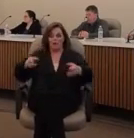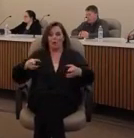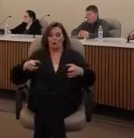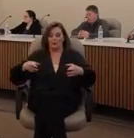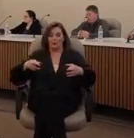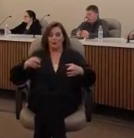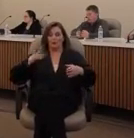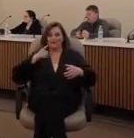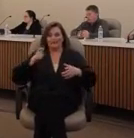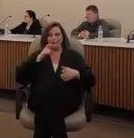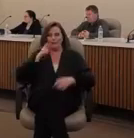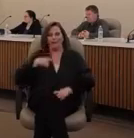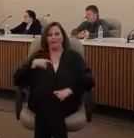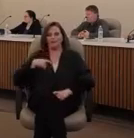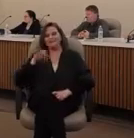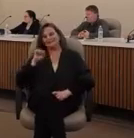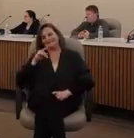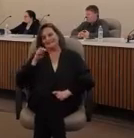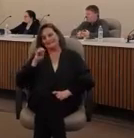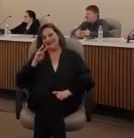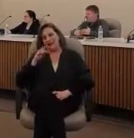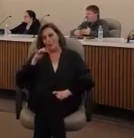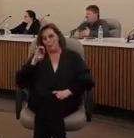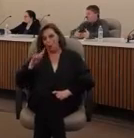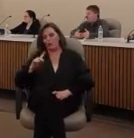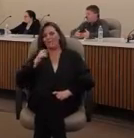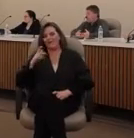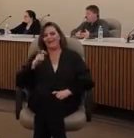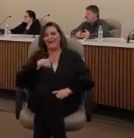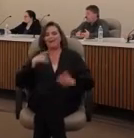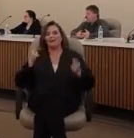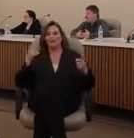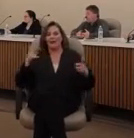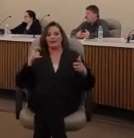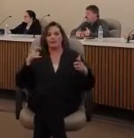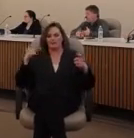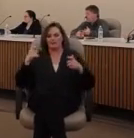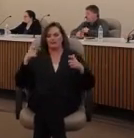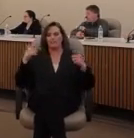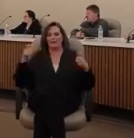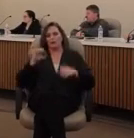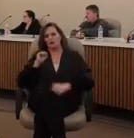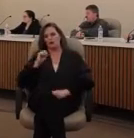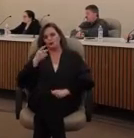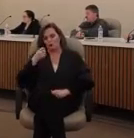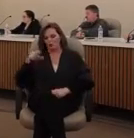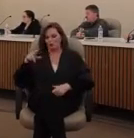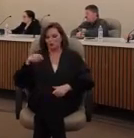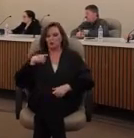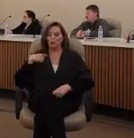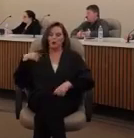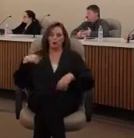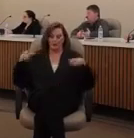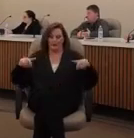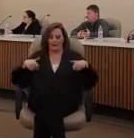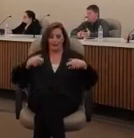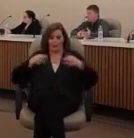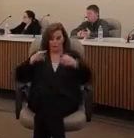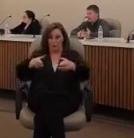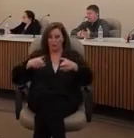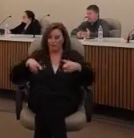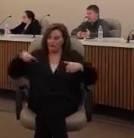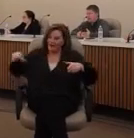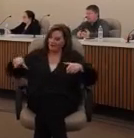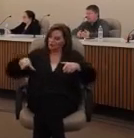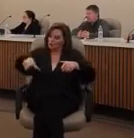it's not a significant risk, it's a minor risk, and I would just ask that if you could bring the